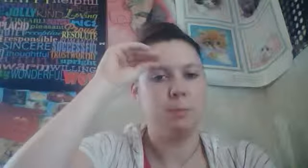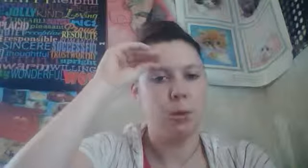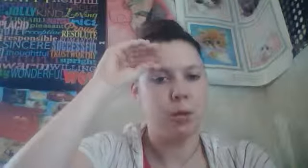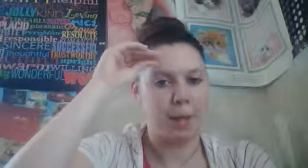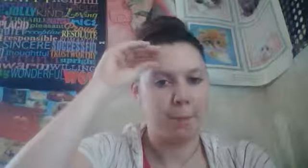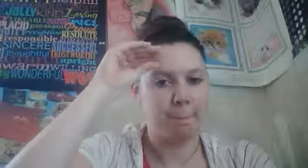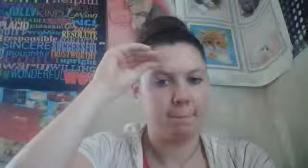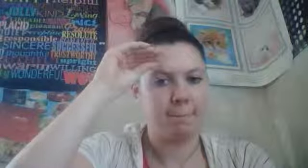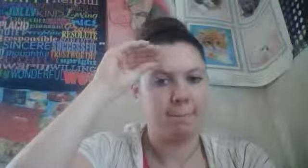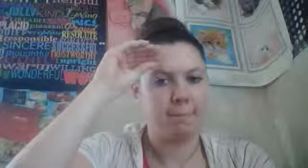boy.